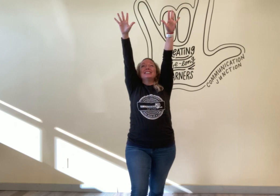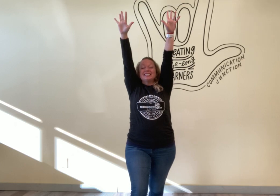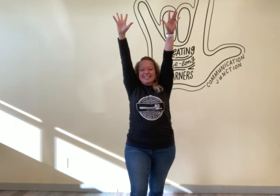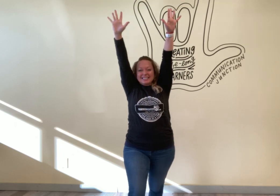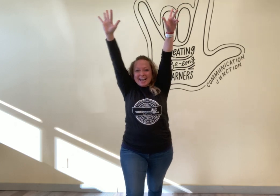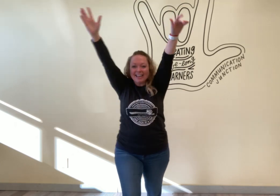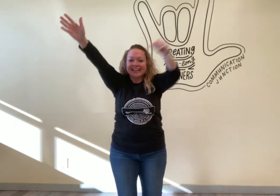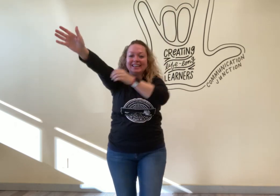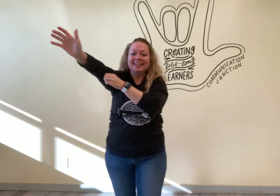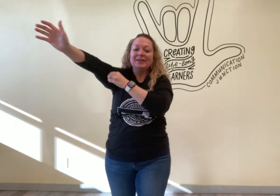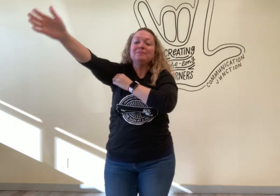the sky.